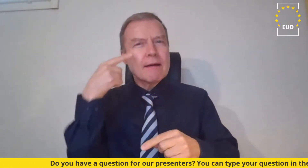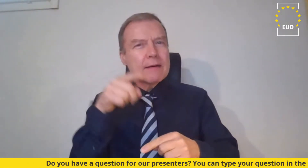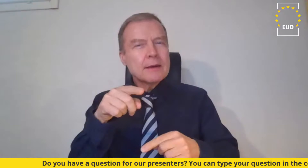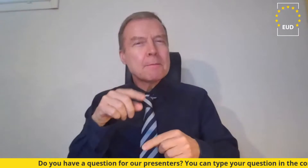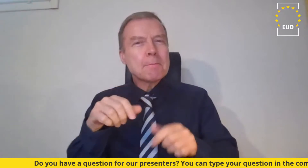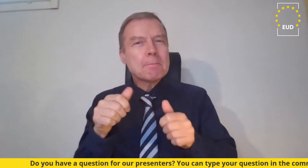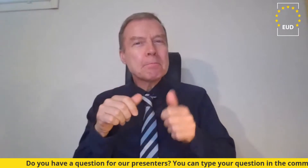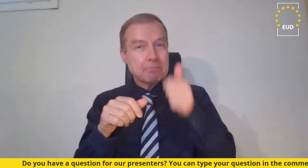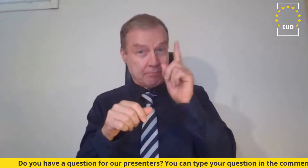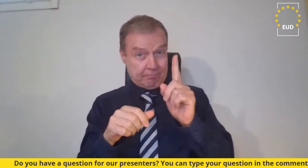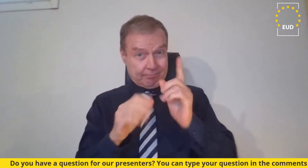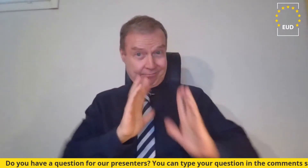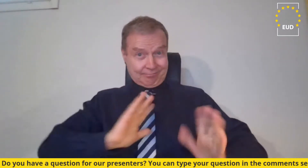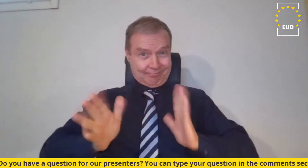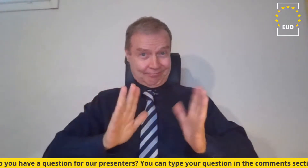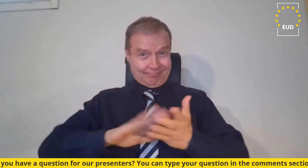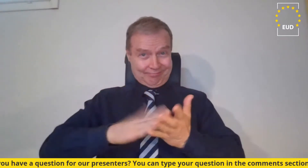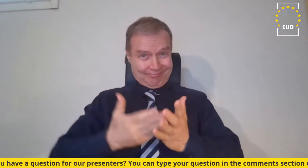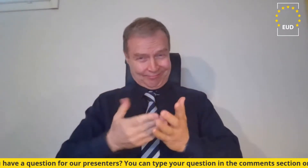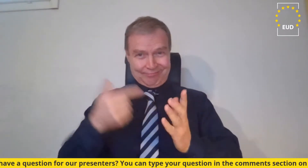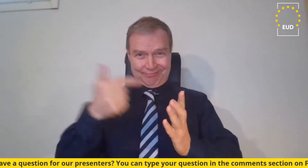the vocabulary for the deaf viewers.